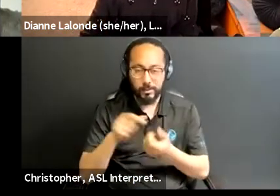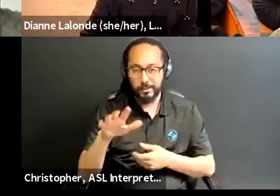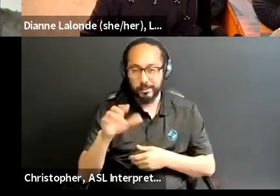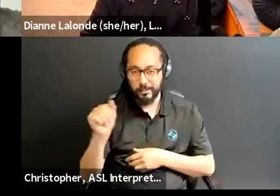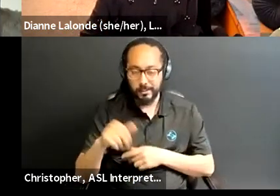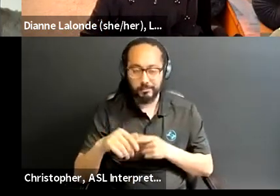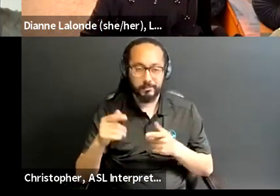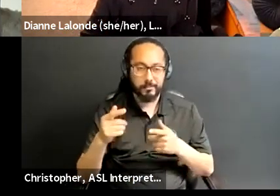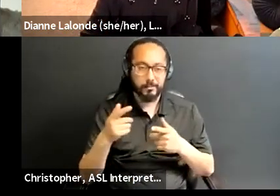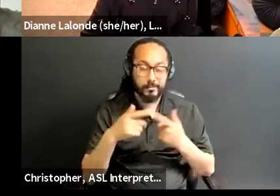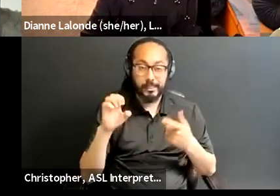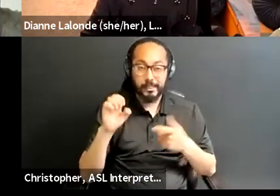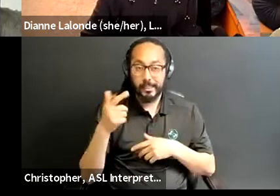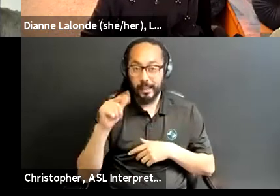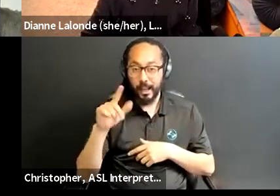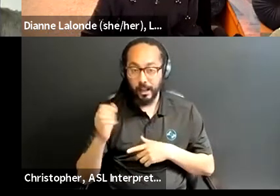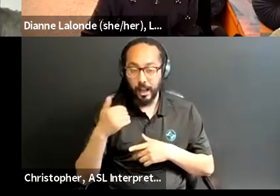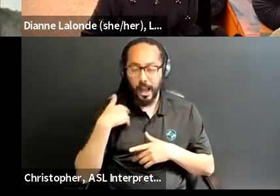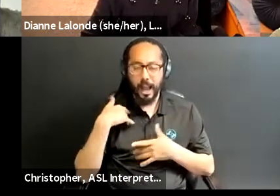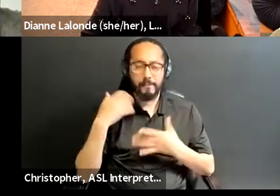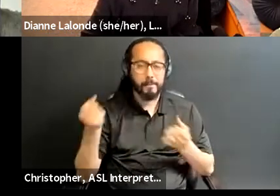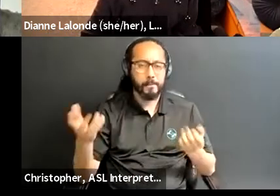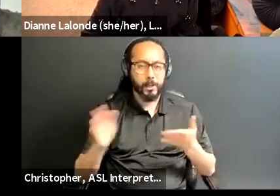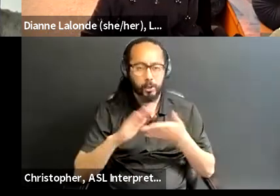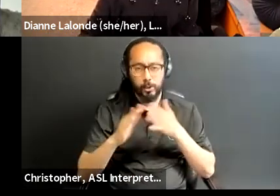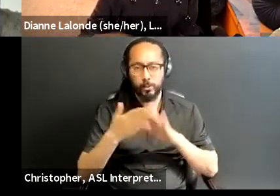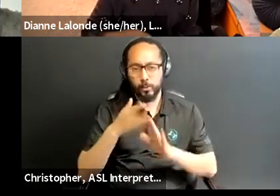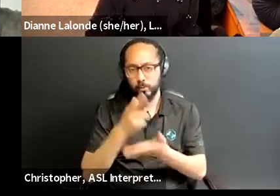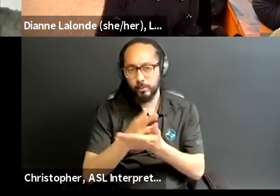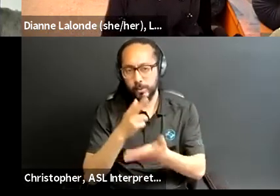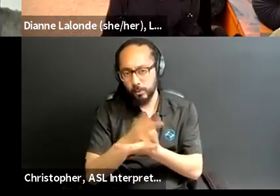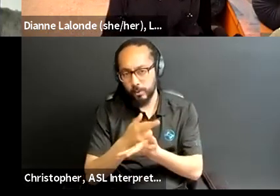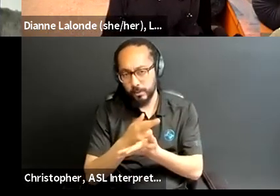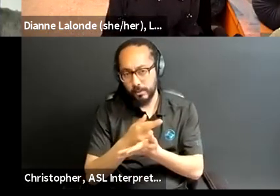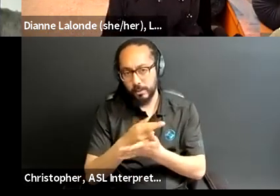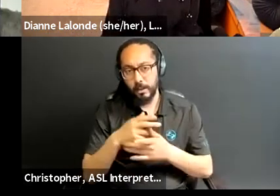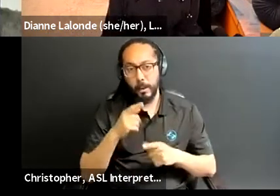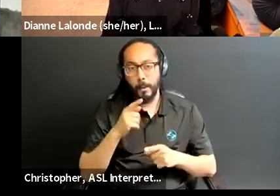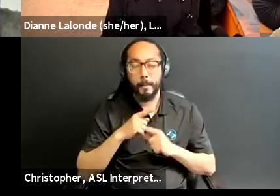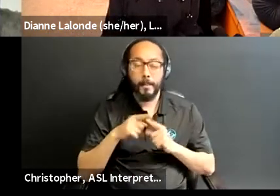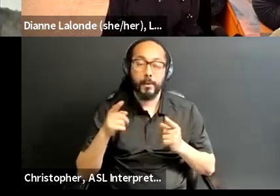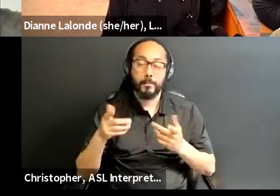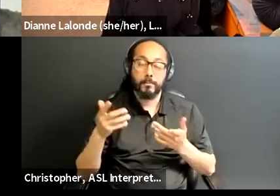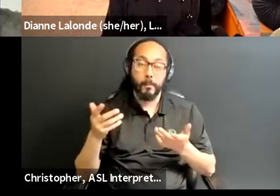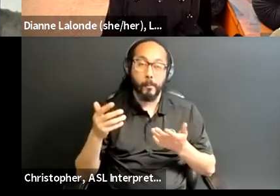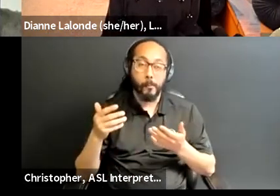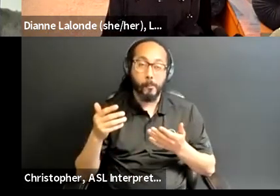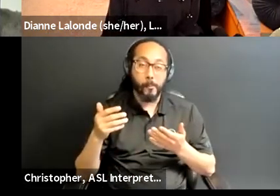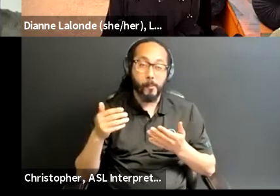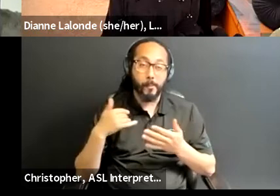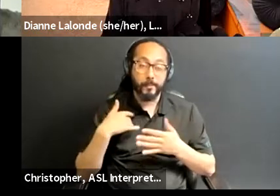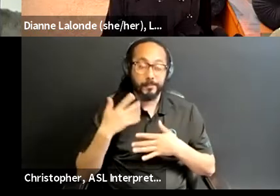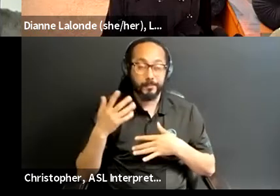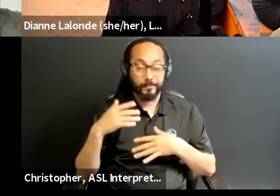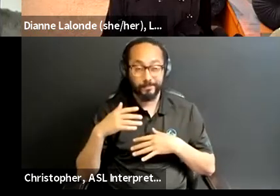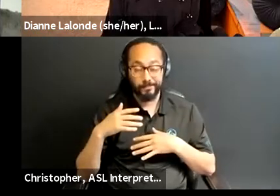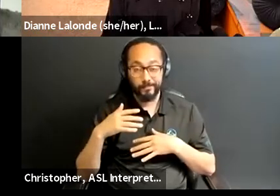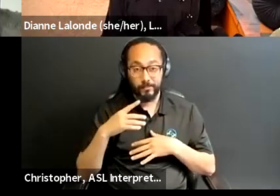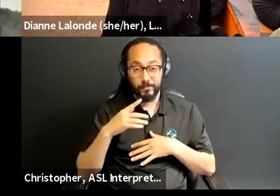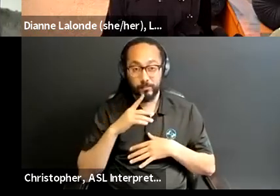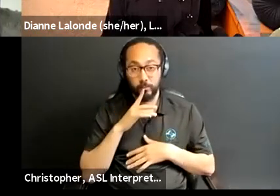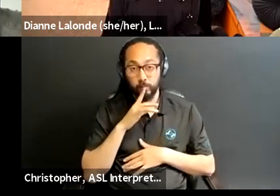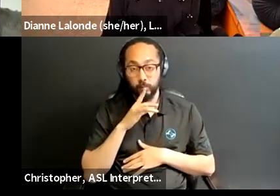a centrally held list of community resources. Though I'm going to say in a more anecdotal sense, when I was